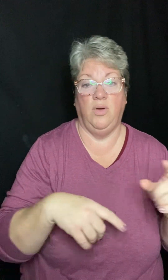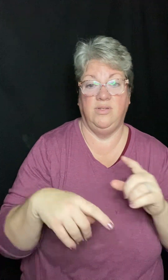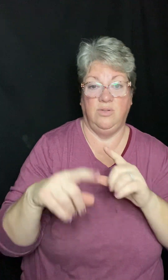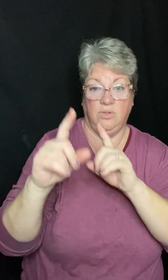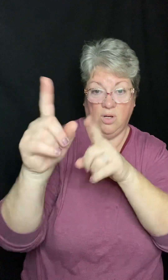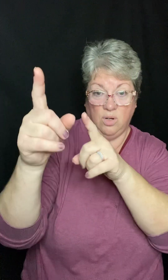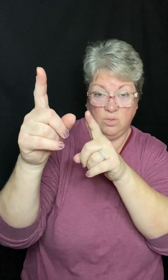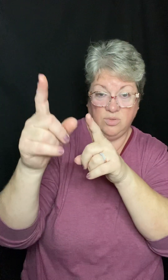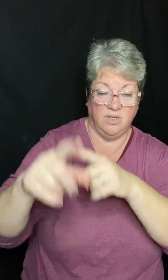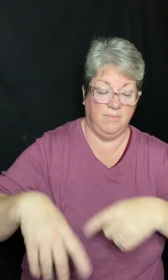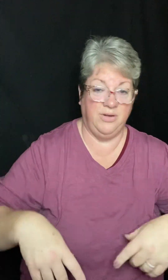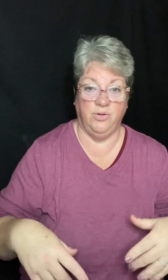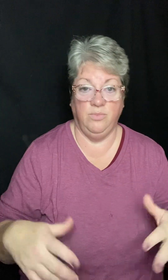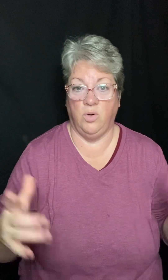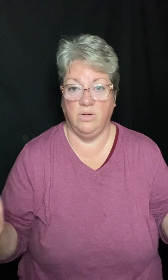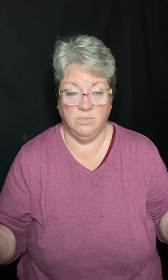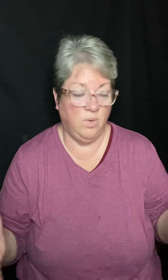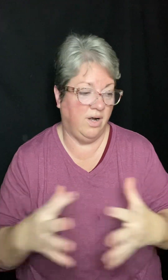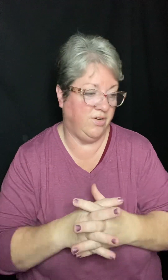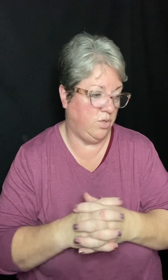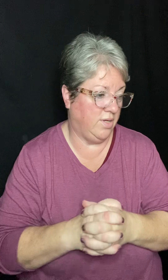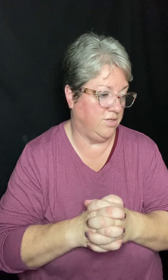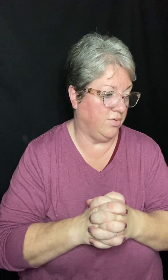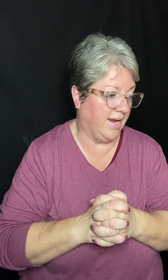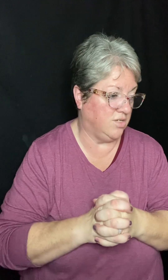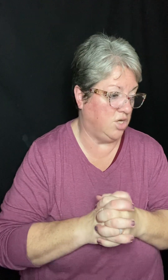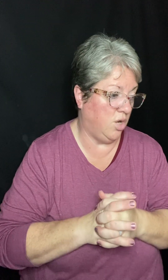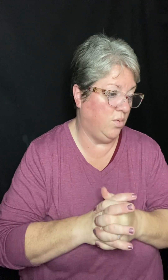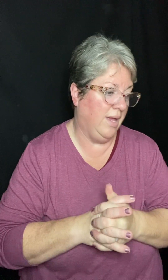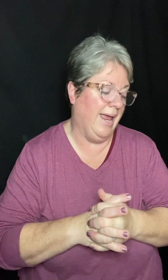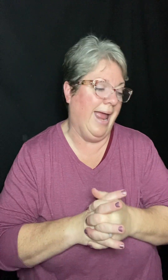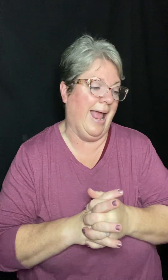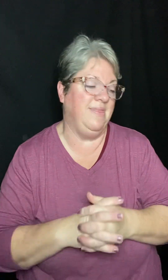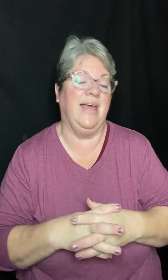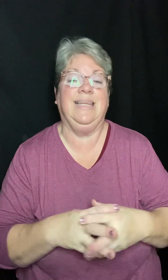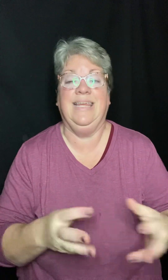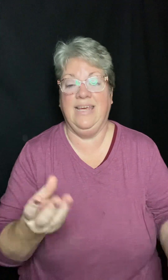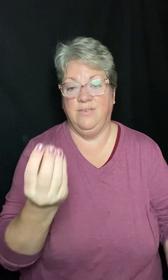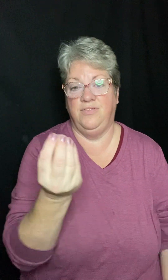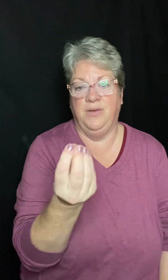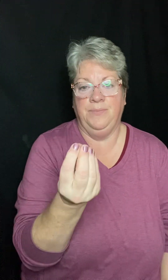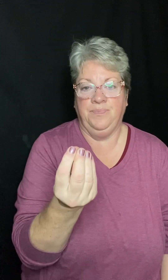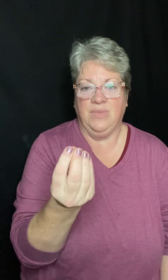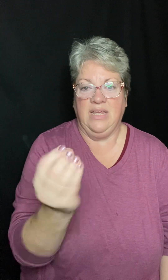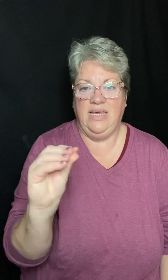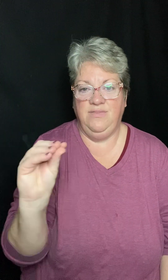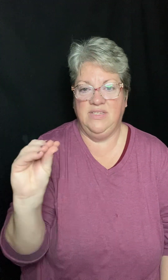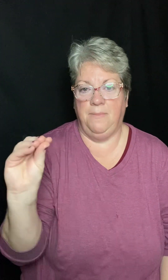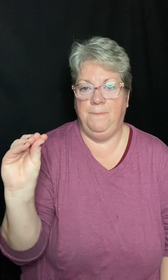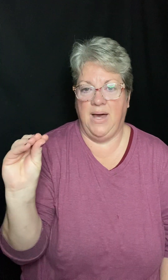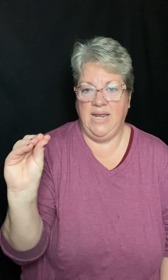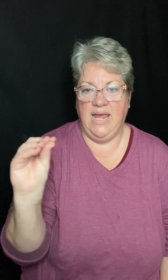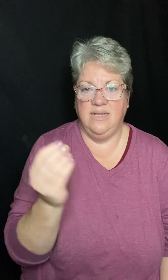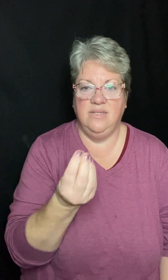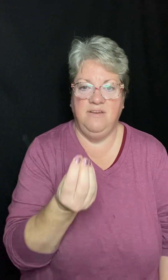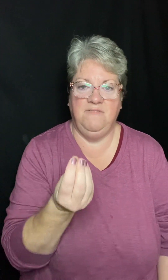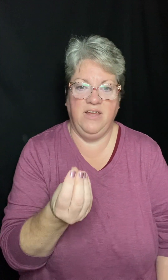to go to the bedroom, or wherever you can direct go. And then give. Give is a bud hand,